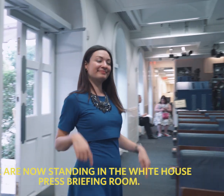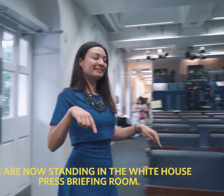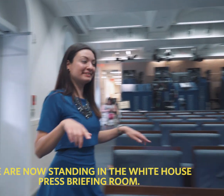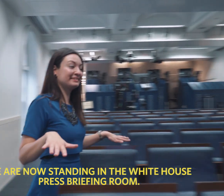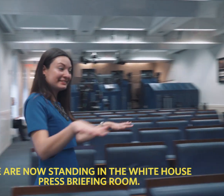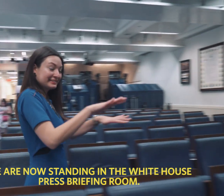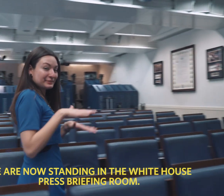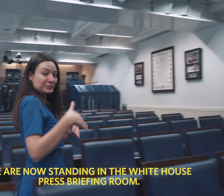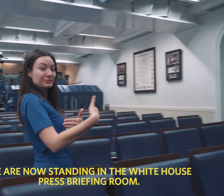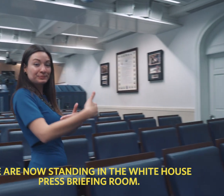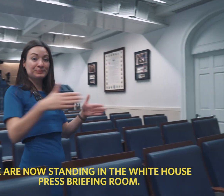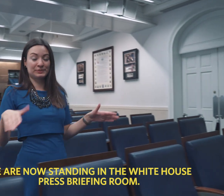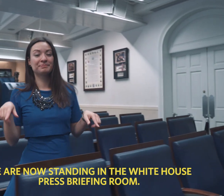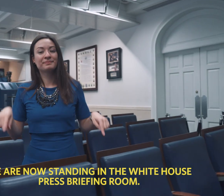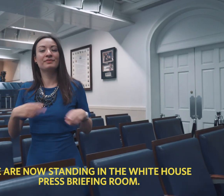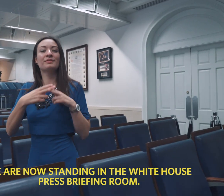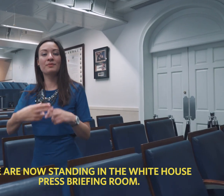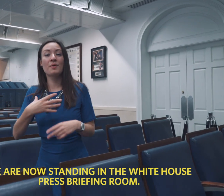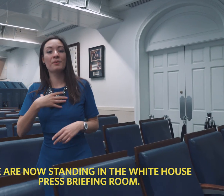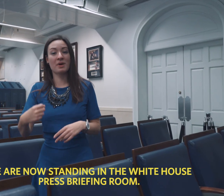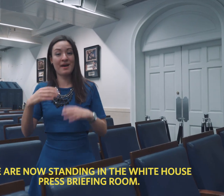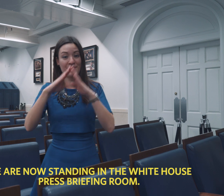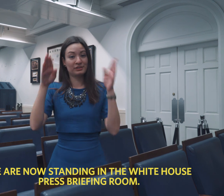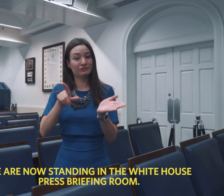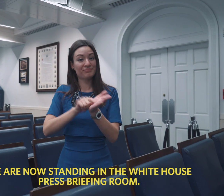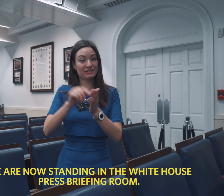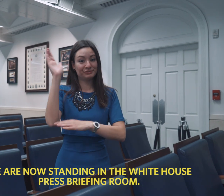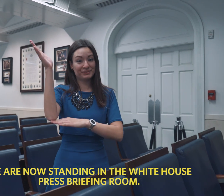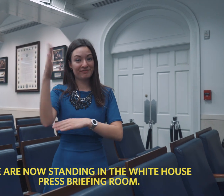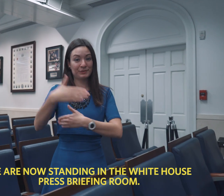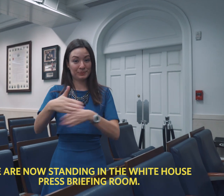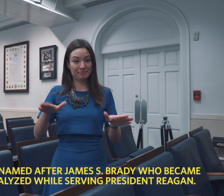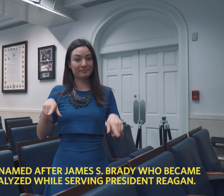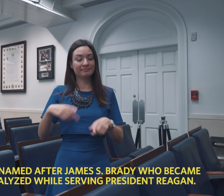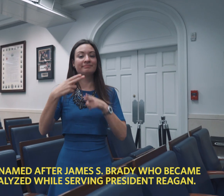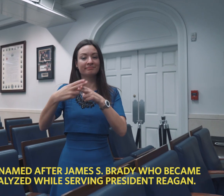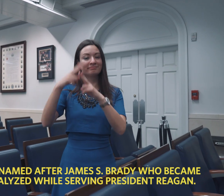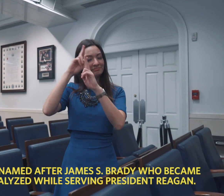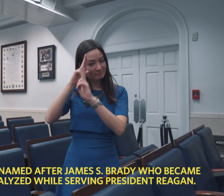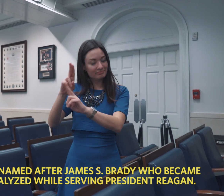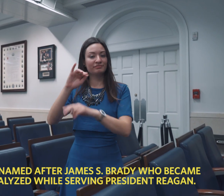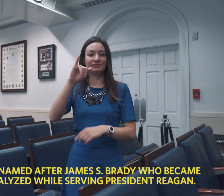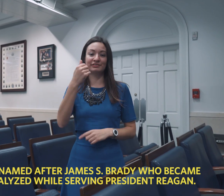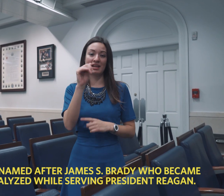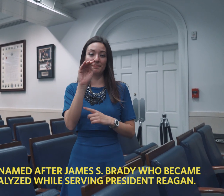We are now standing in the White House press briefing room. In a rectangular room, blue seats set theater style. It is named after James S. Brady, who